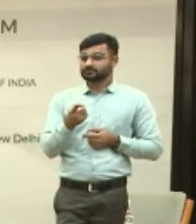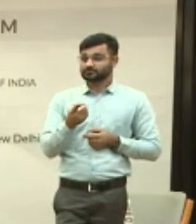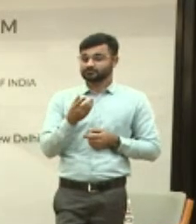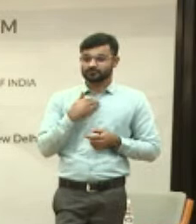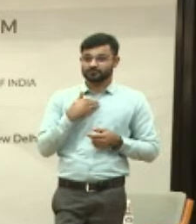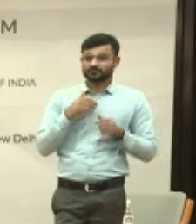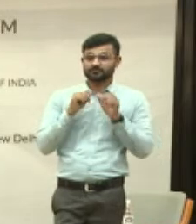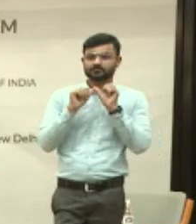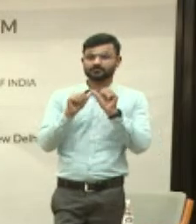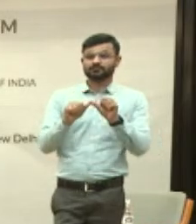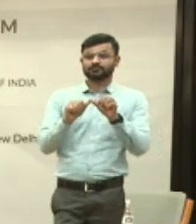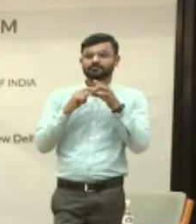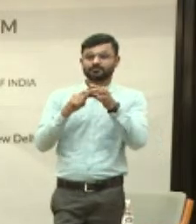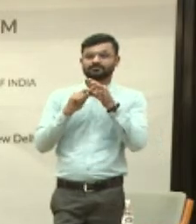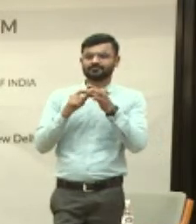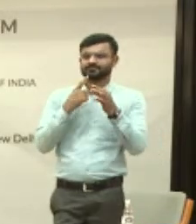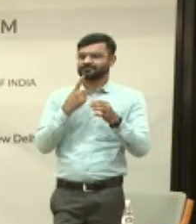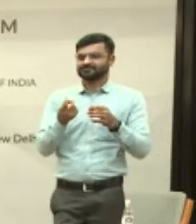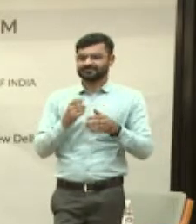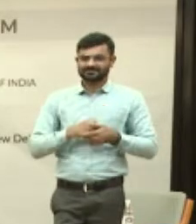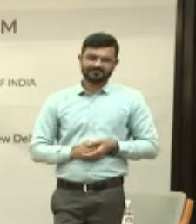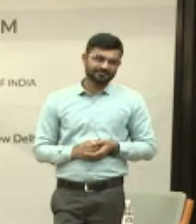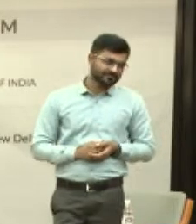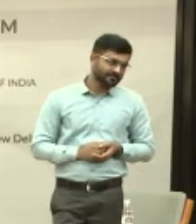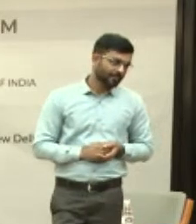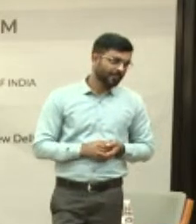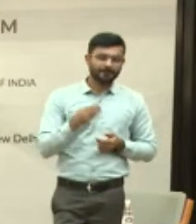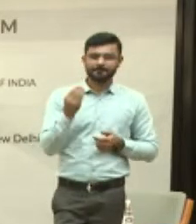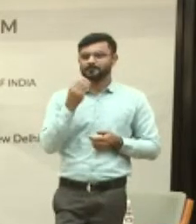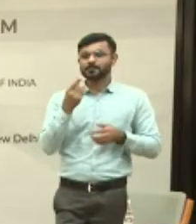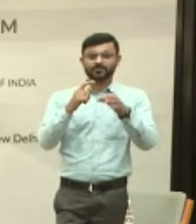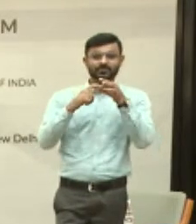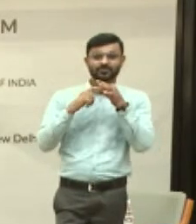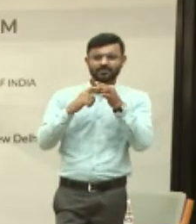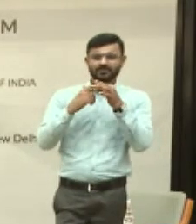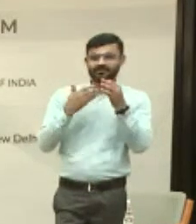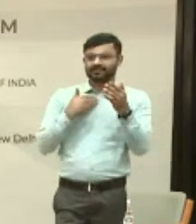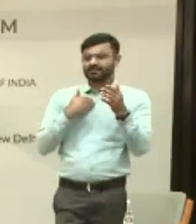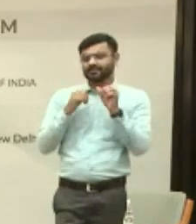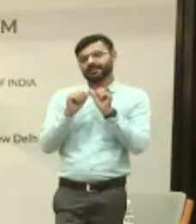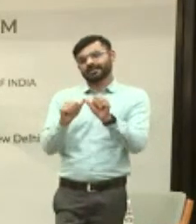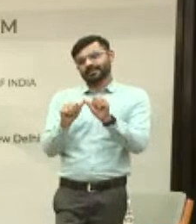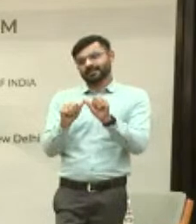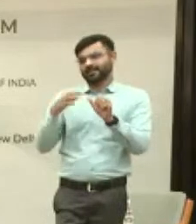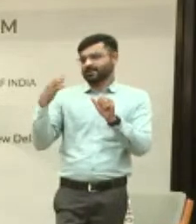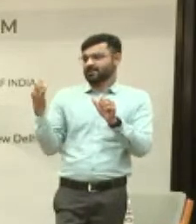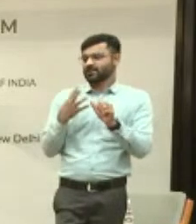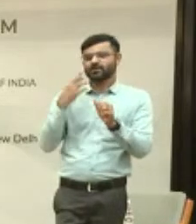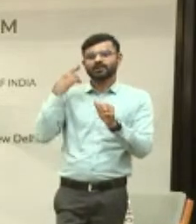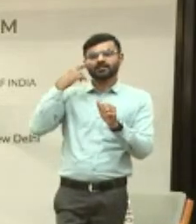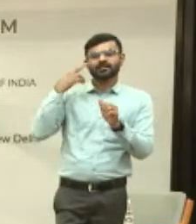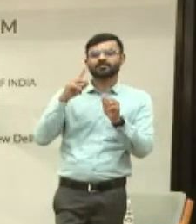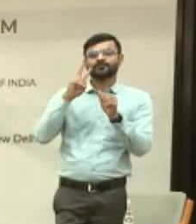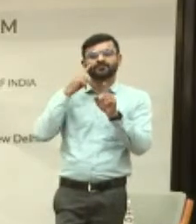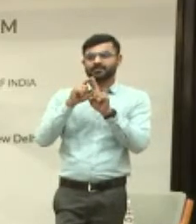would answer those questions. Because some of those questions will be answered in due course by